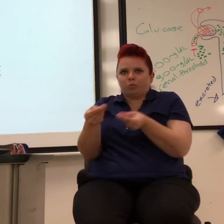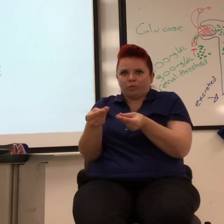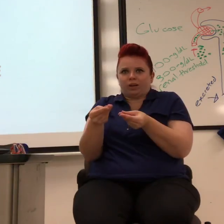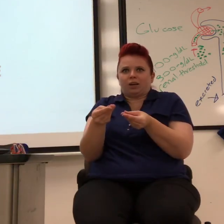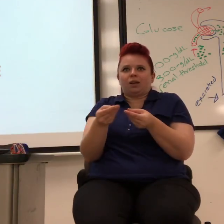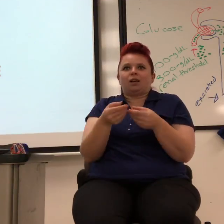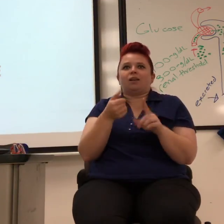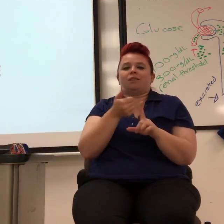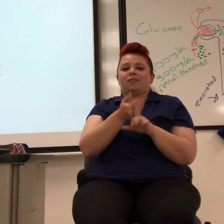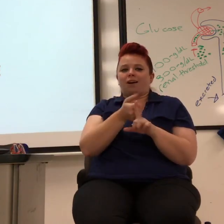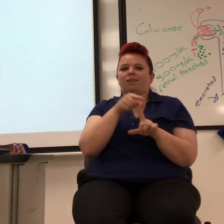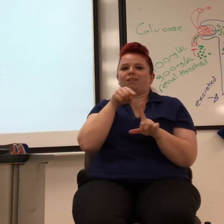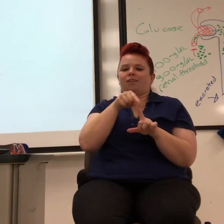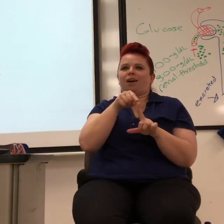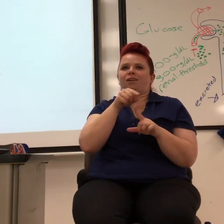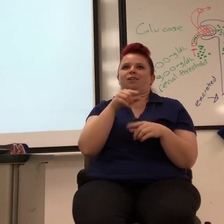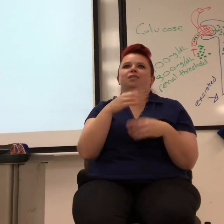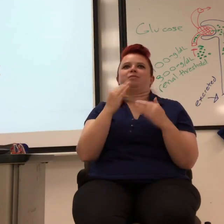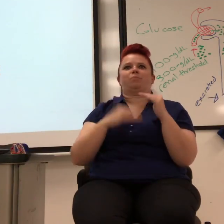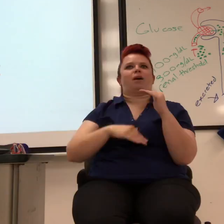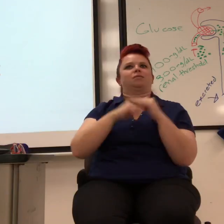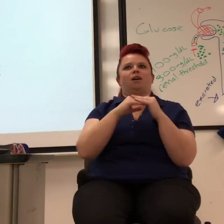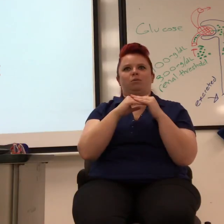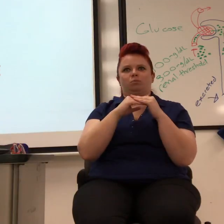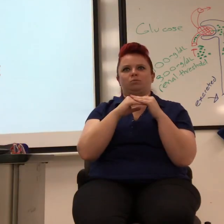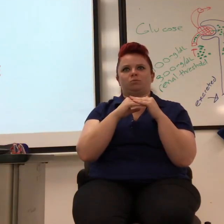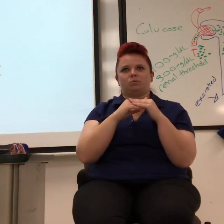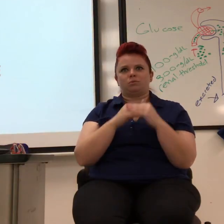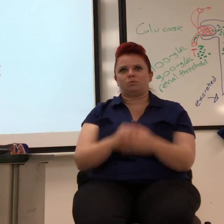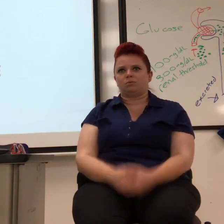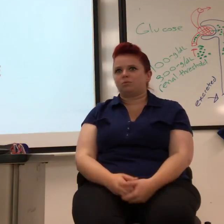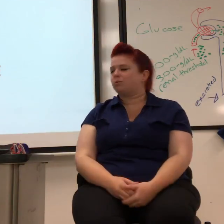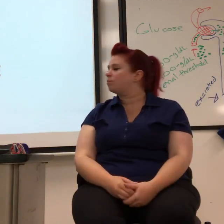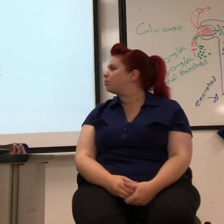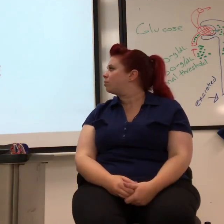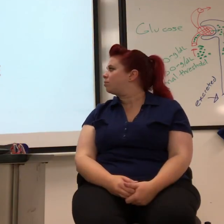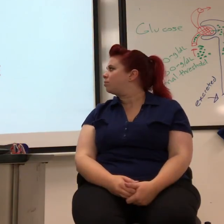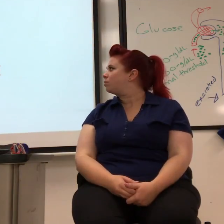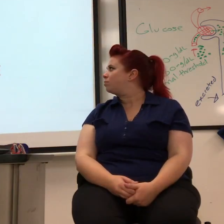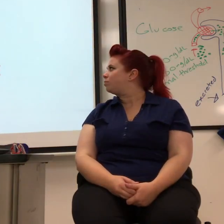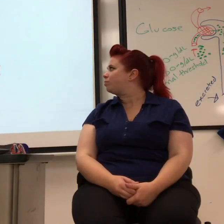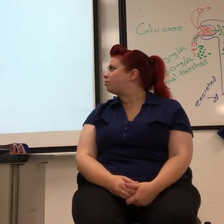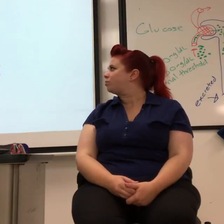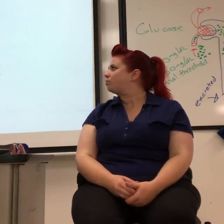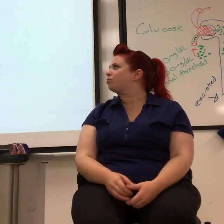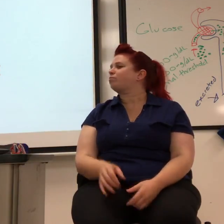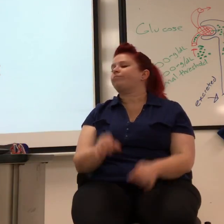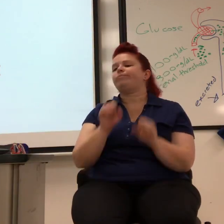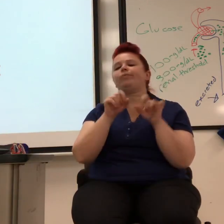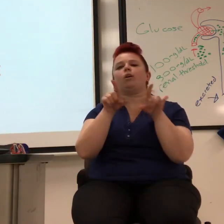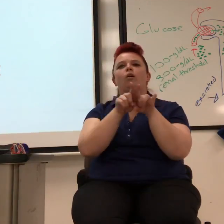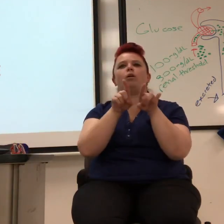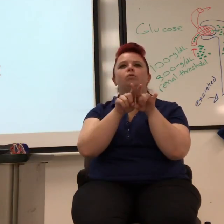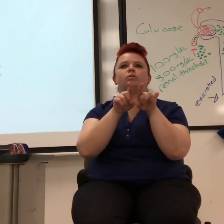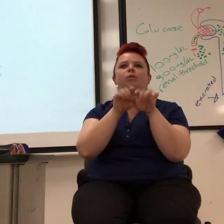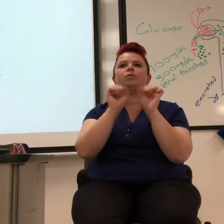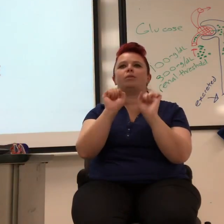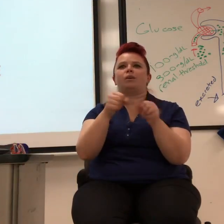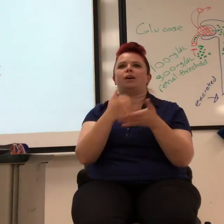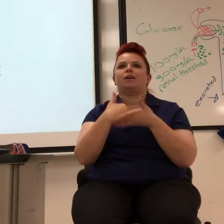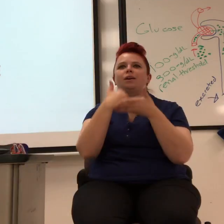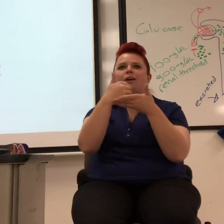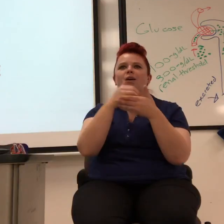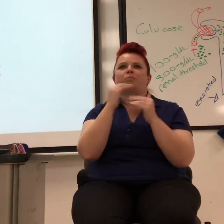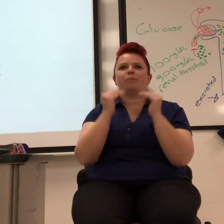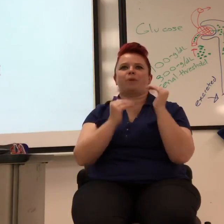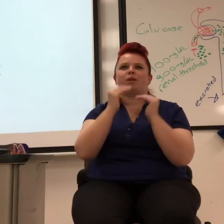All right, shifting gears, different topic of the PCT. It can also help acid-base balance. That's a big topic in today's lecture.